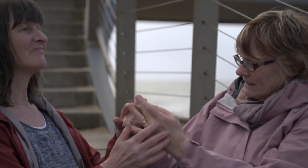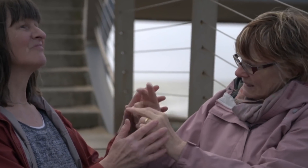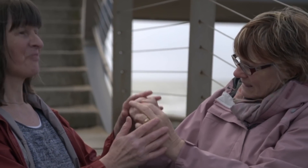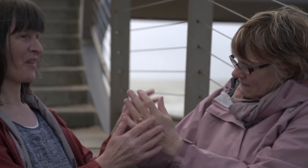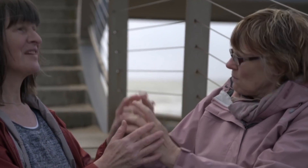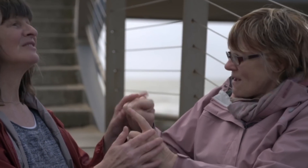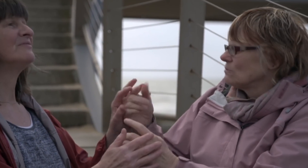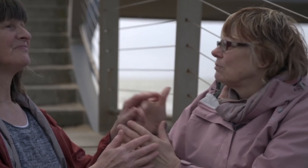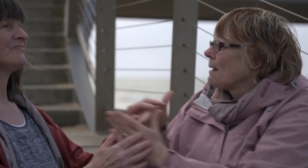And